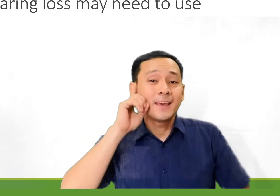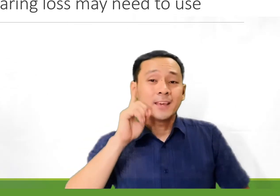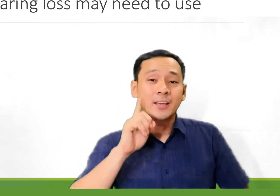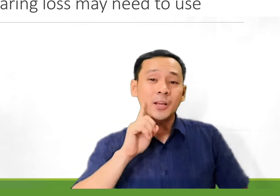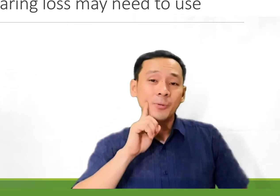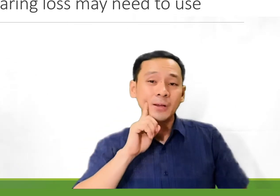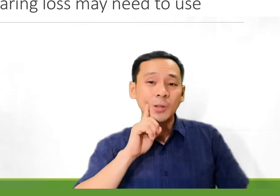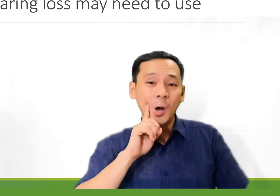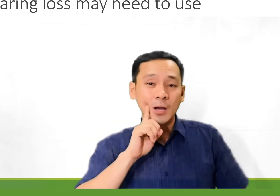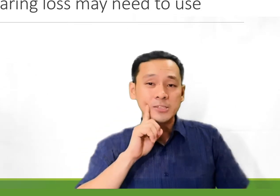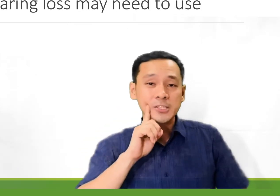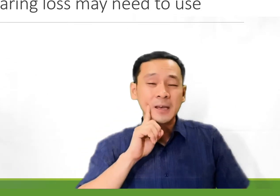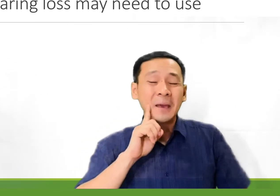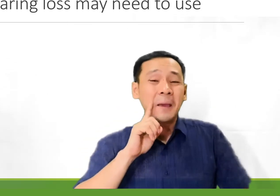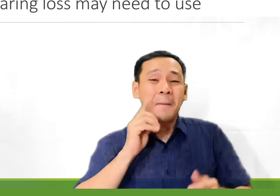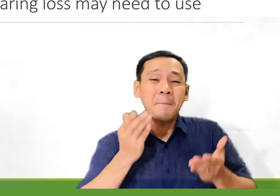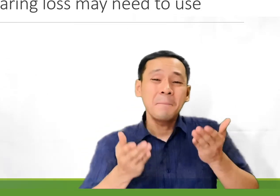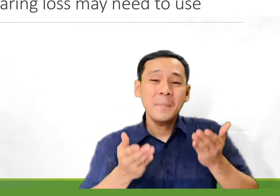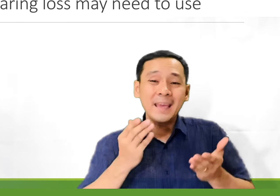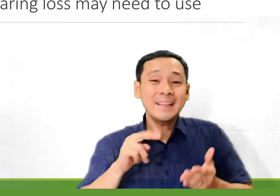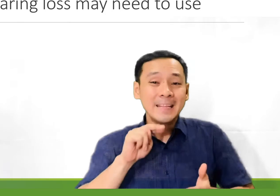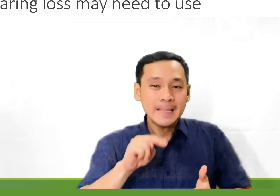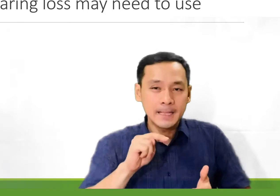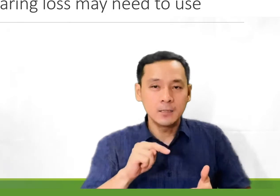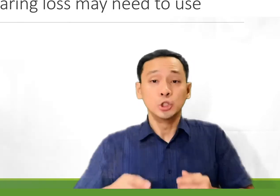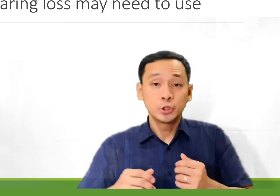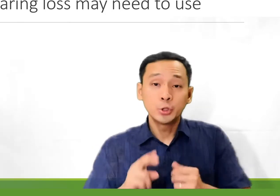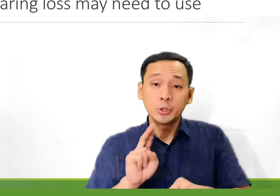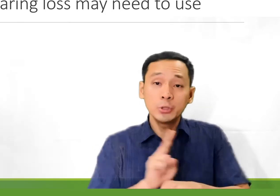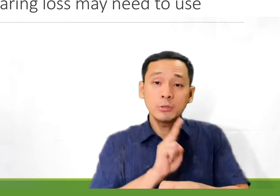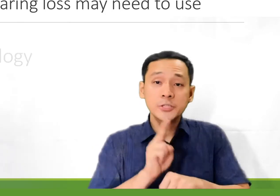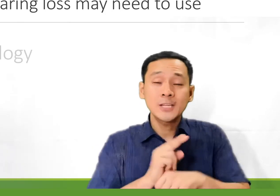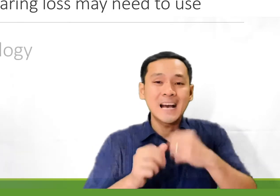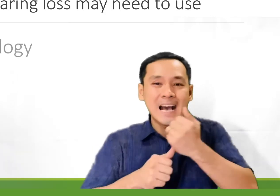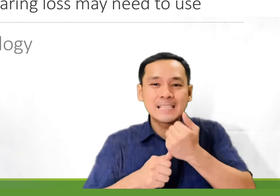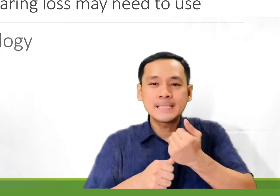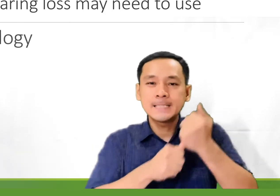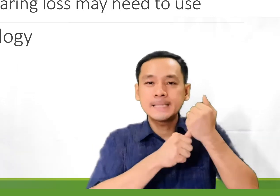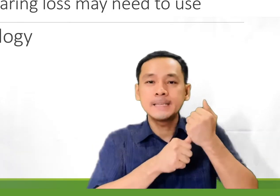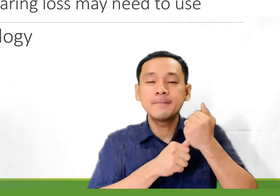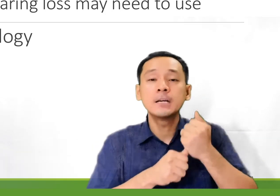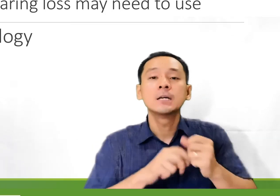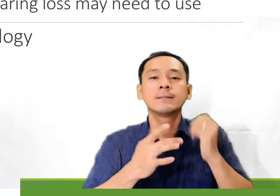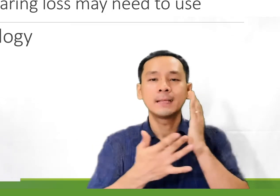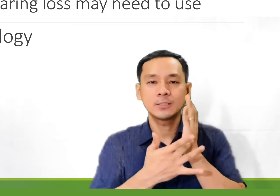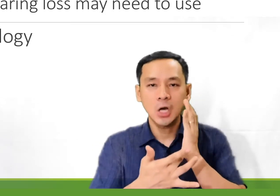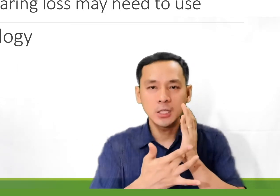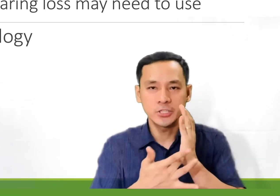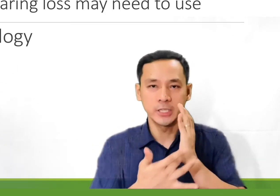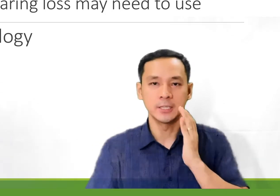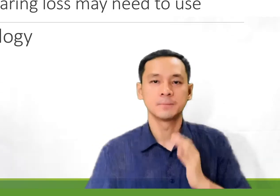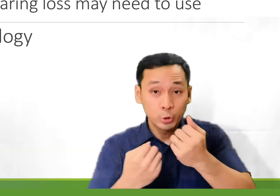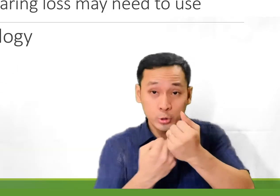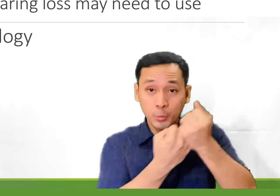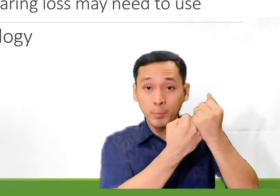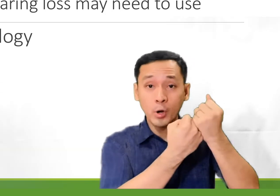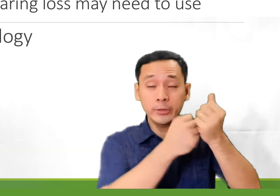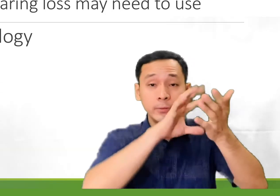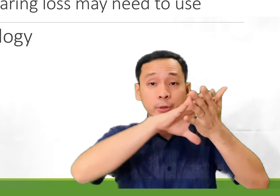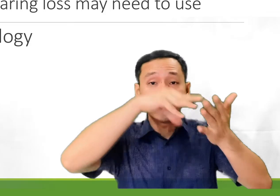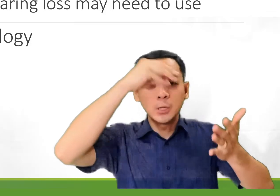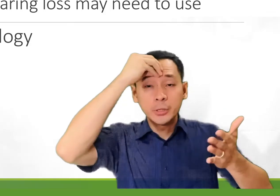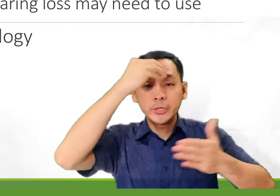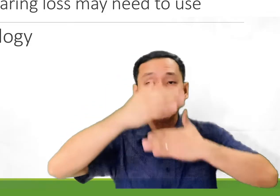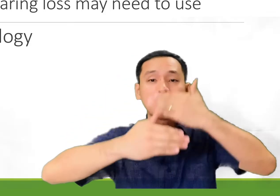with hearing loss may need to use assistive technology to